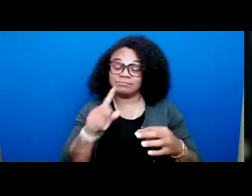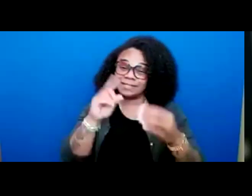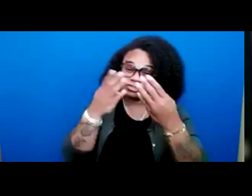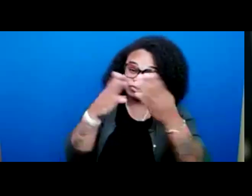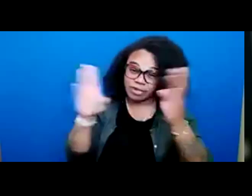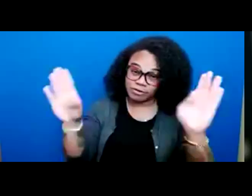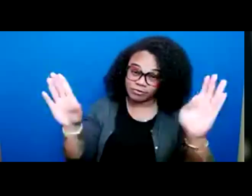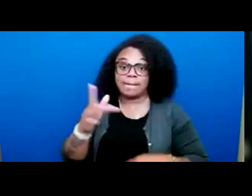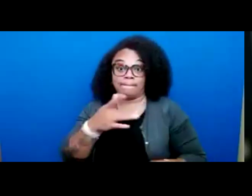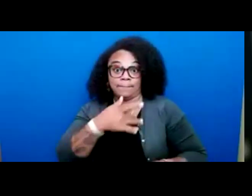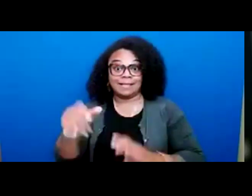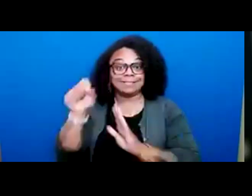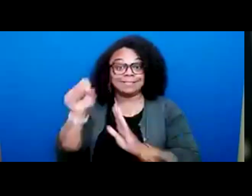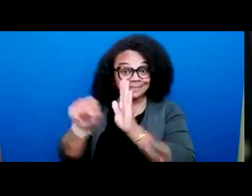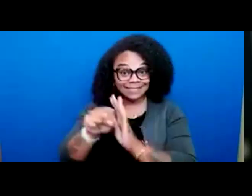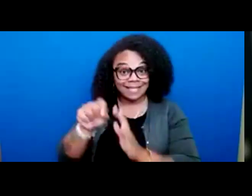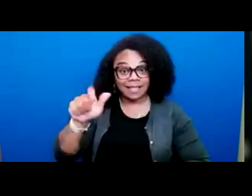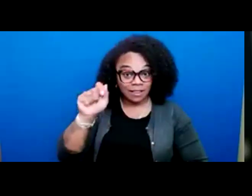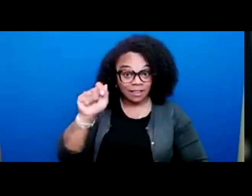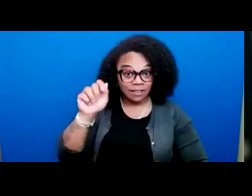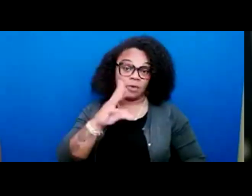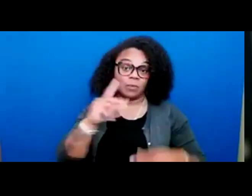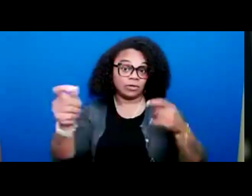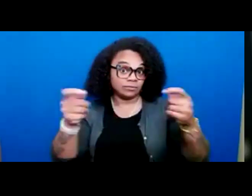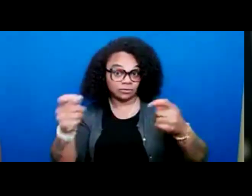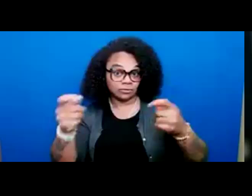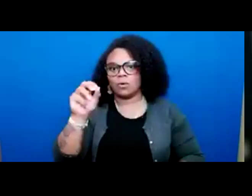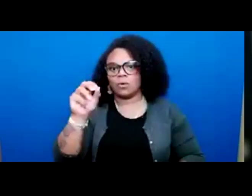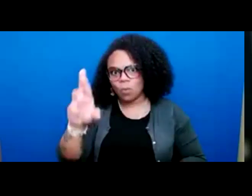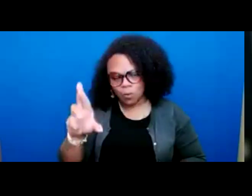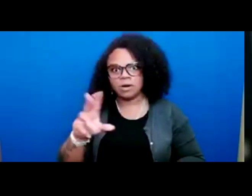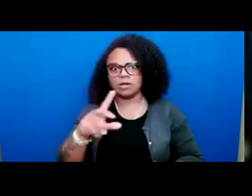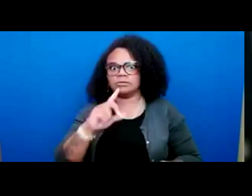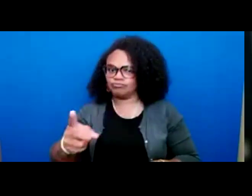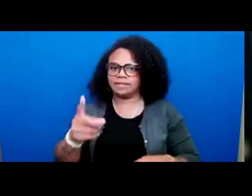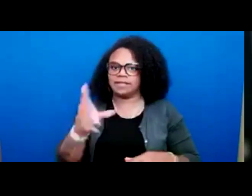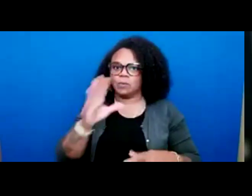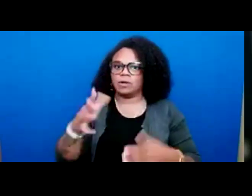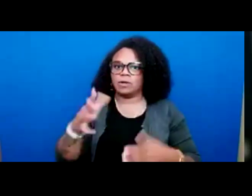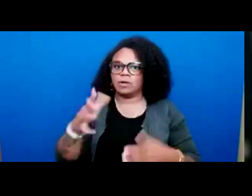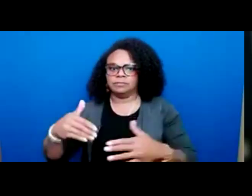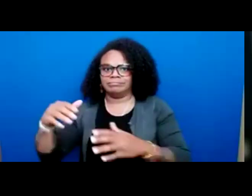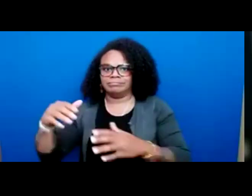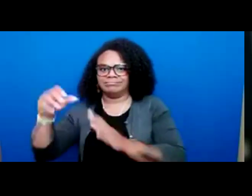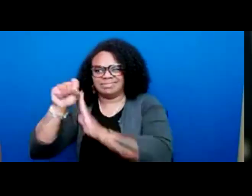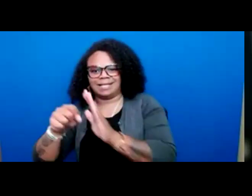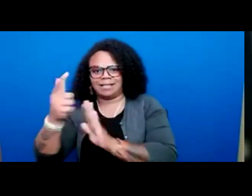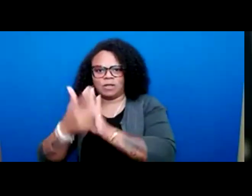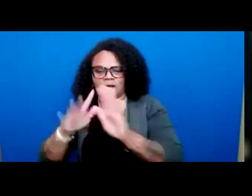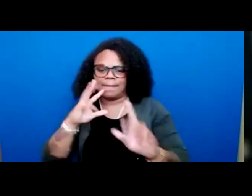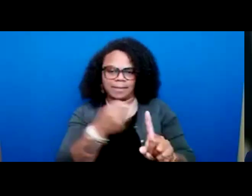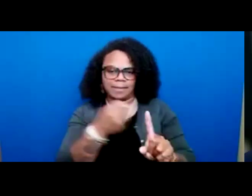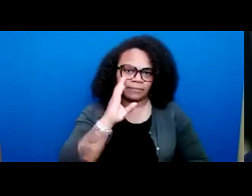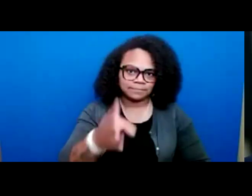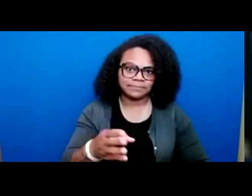governed by state law or significantly impacted by state law. Taxes often are federal law questions, but there's